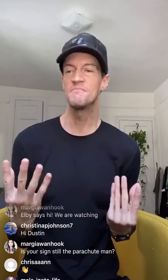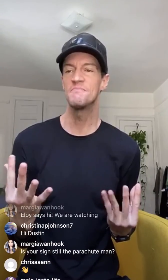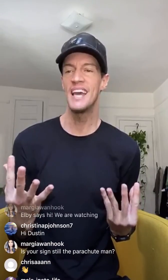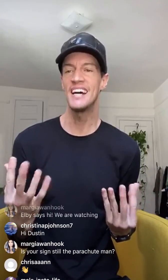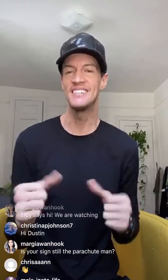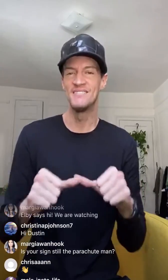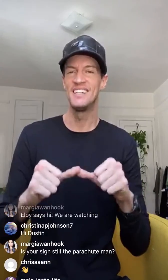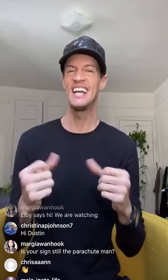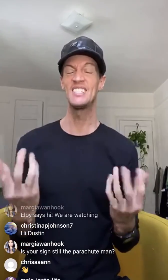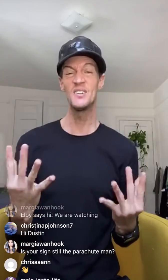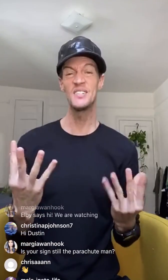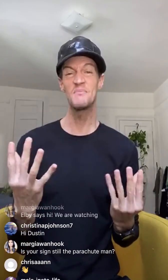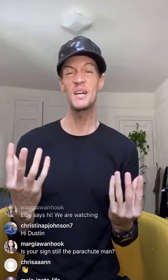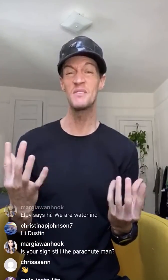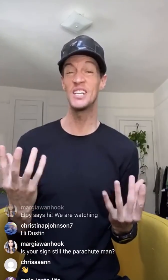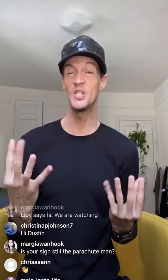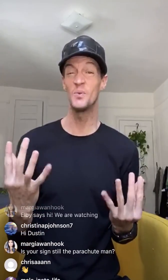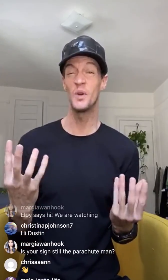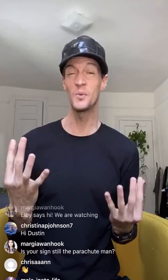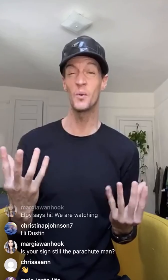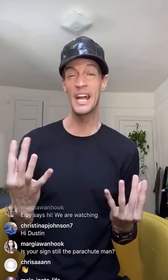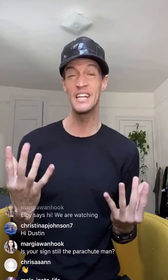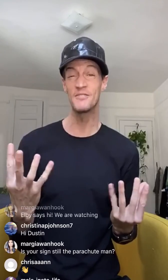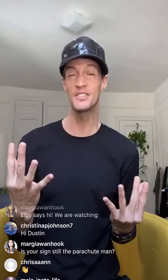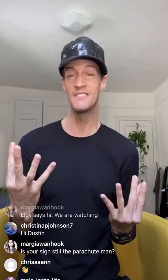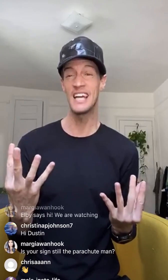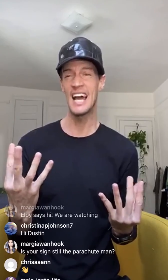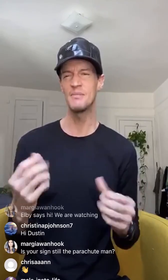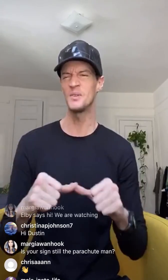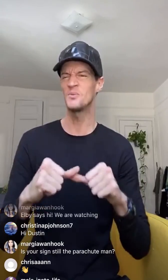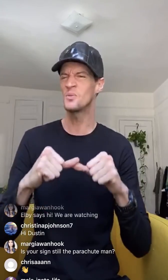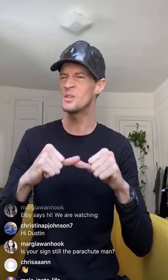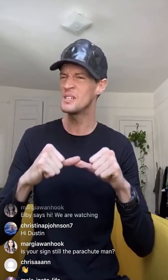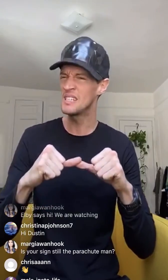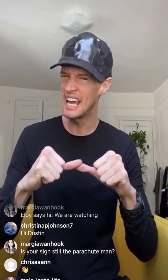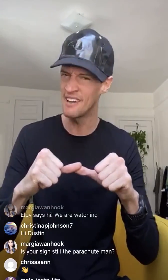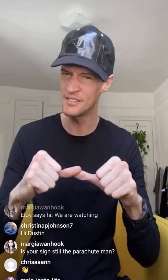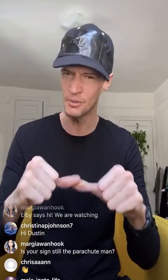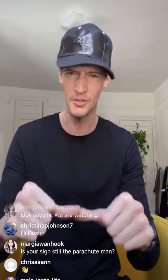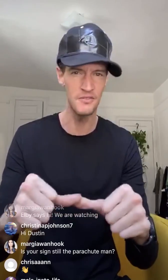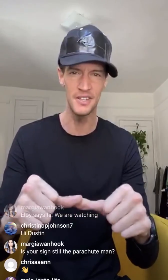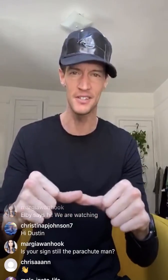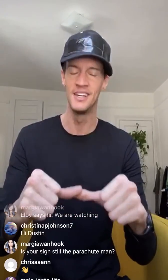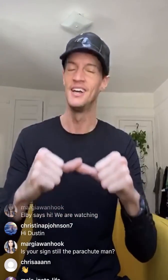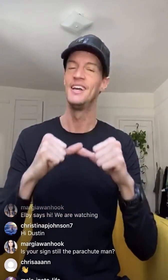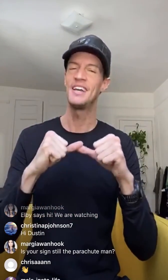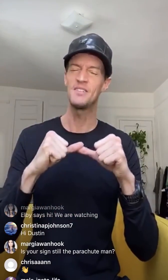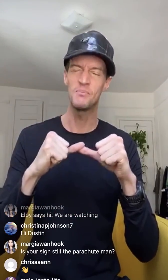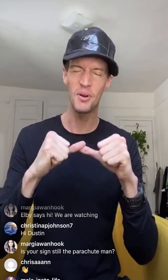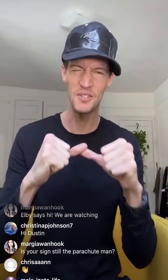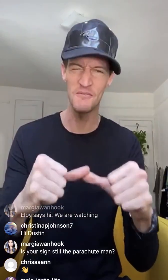waiting, the hands are just kind of bored. So you're like, oh, I'm waiting. It's pending. It hasn't happened